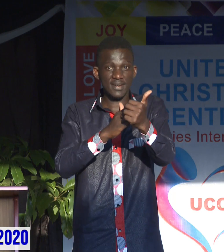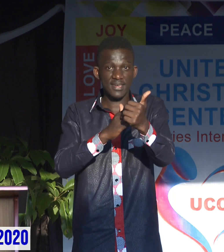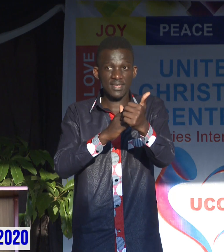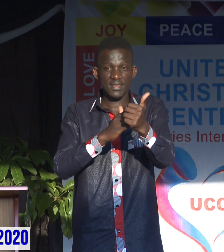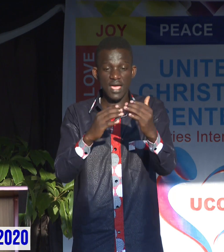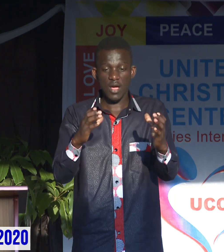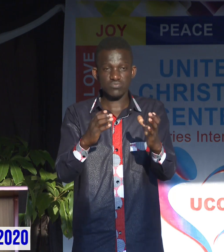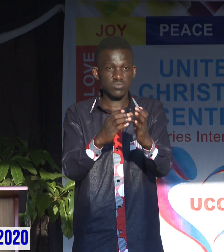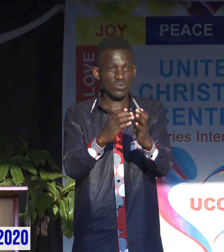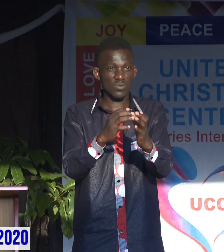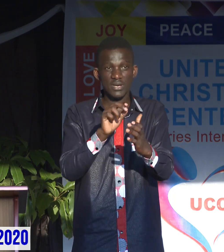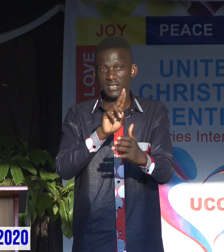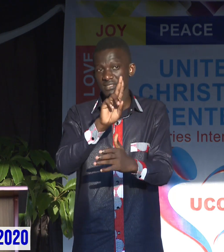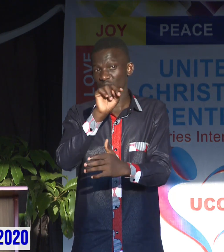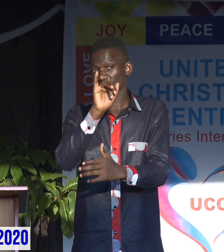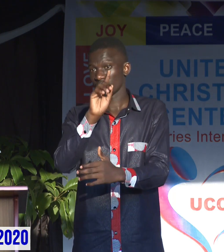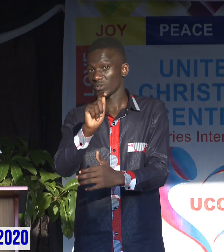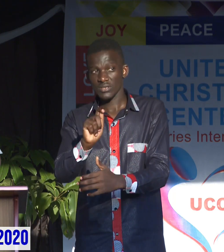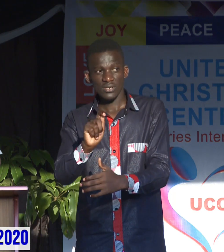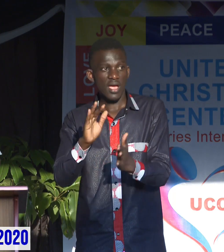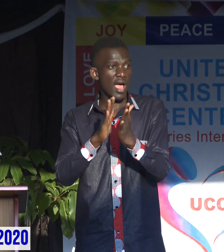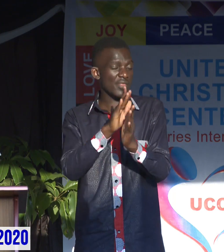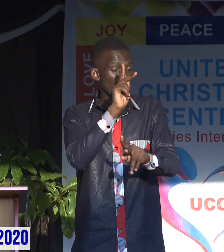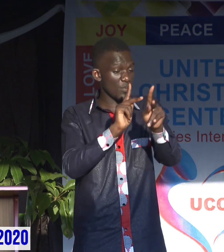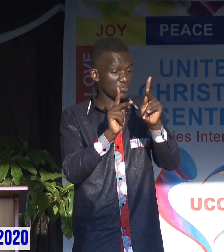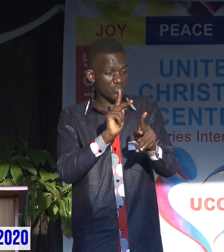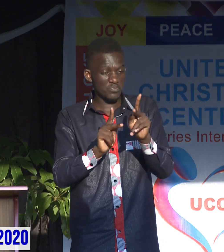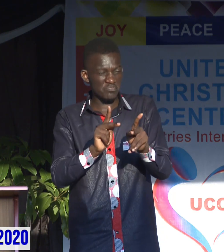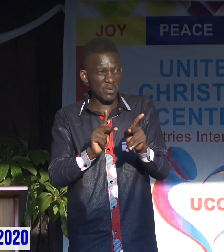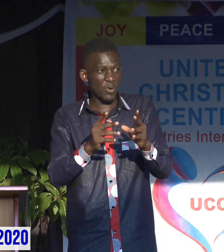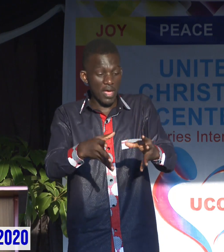me to lead a unit. Even the